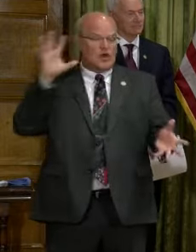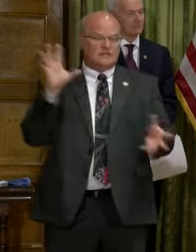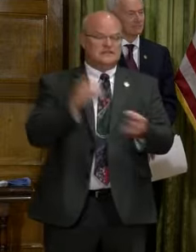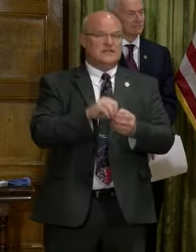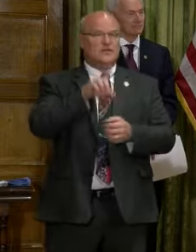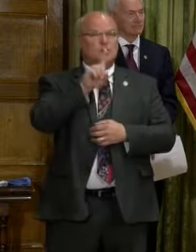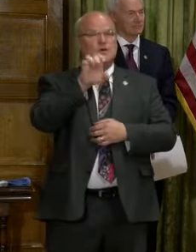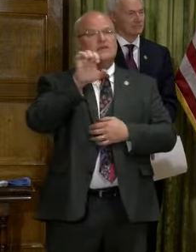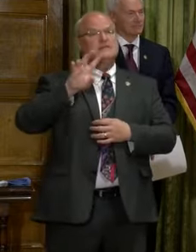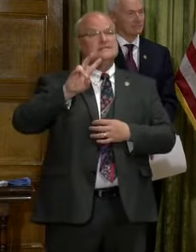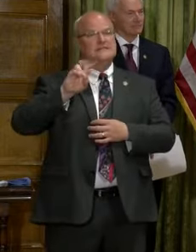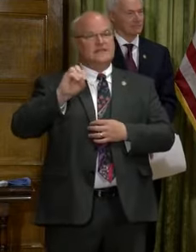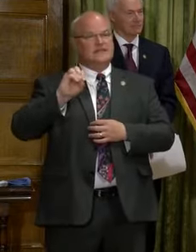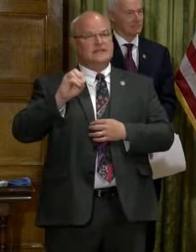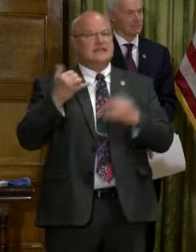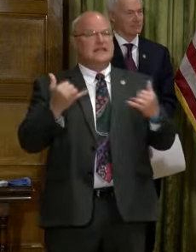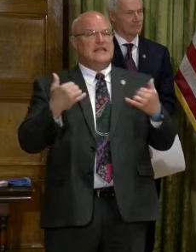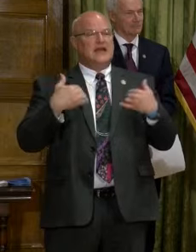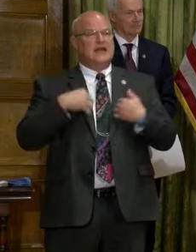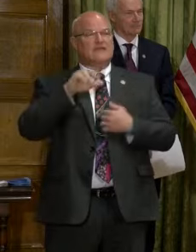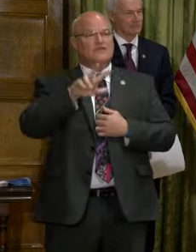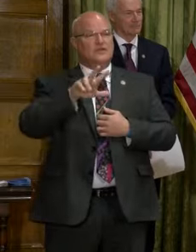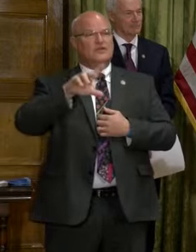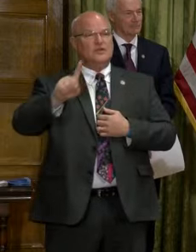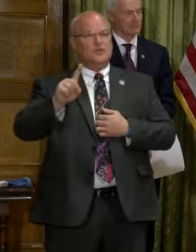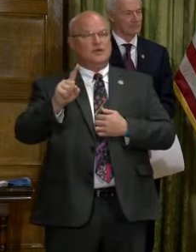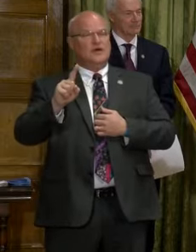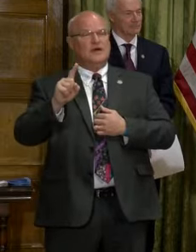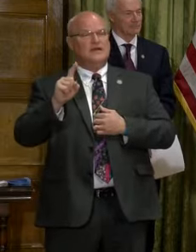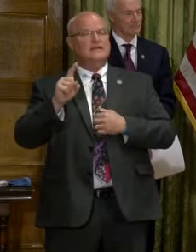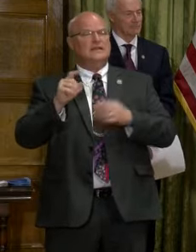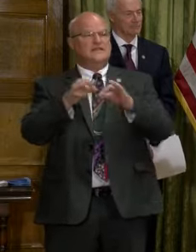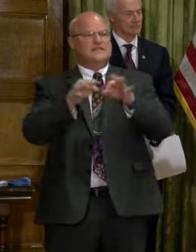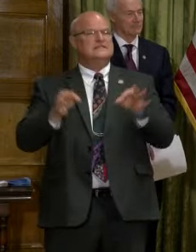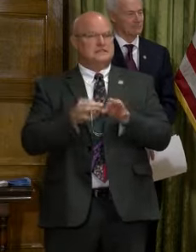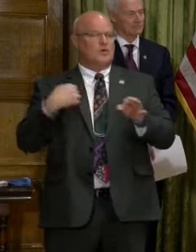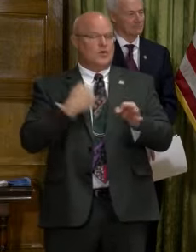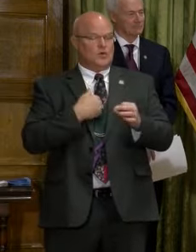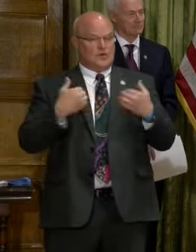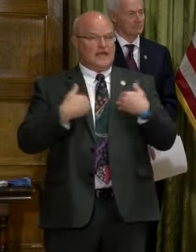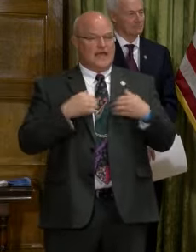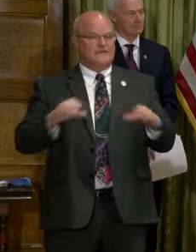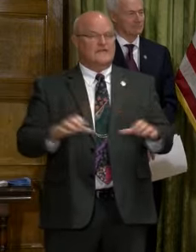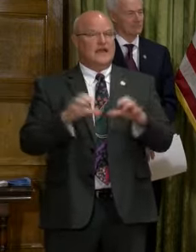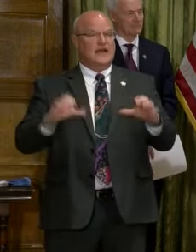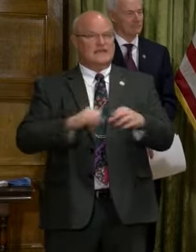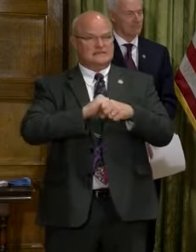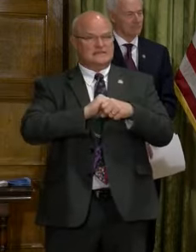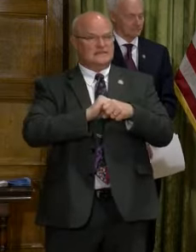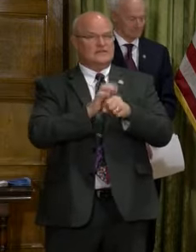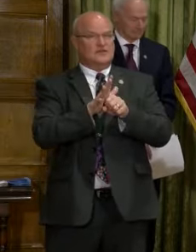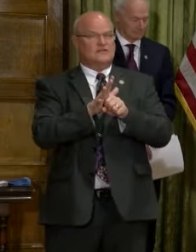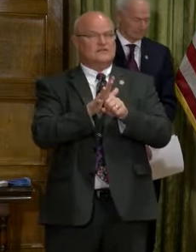of 170, and we now have 31 facilities in which we have active